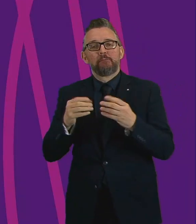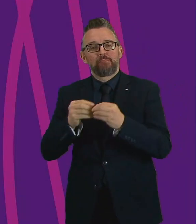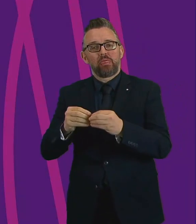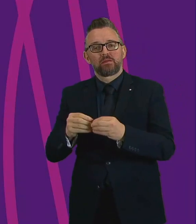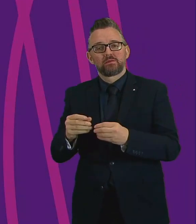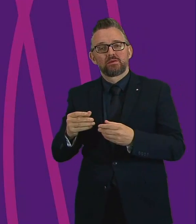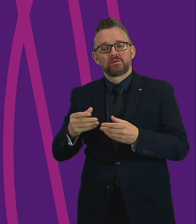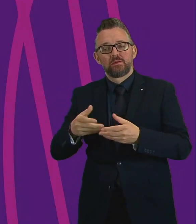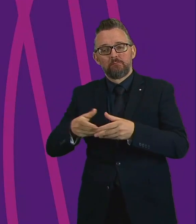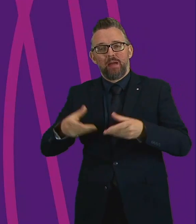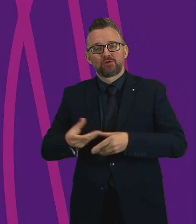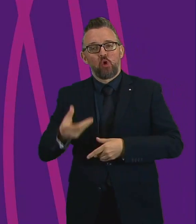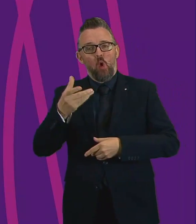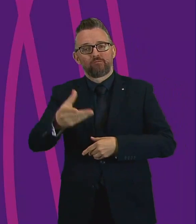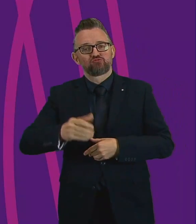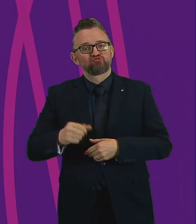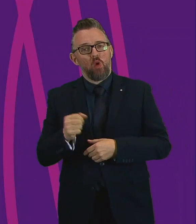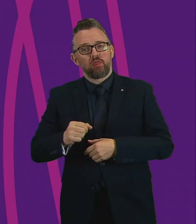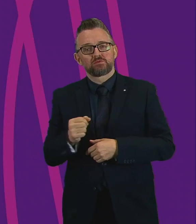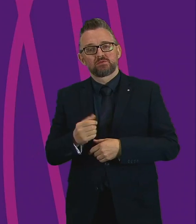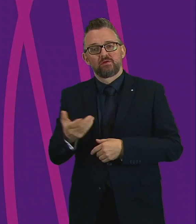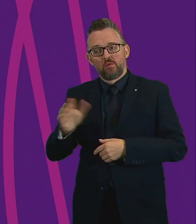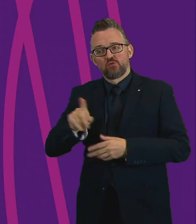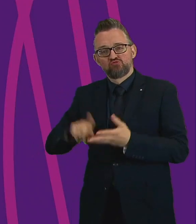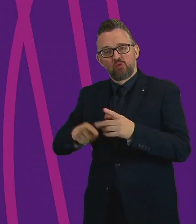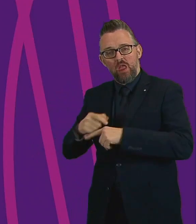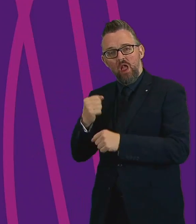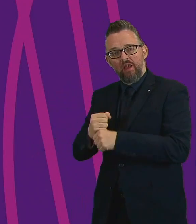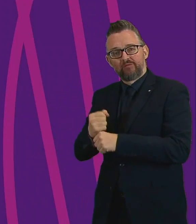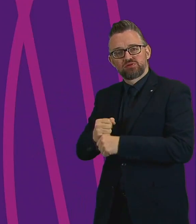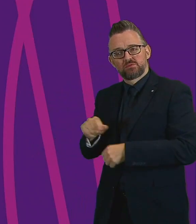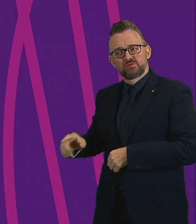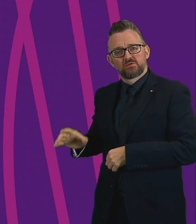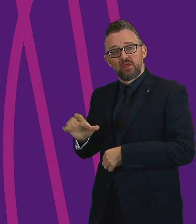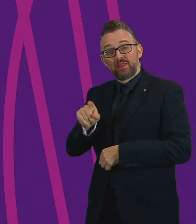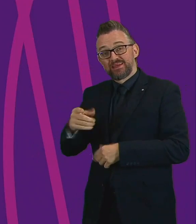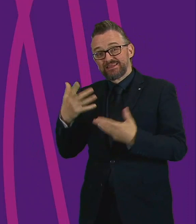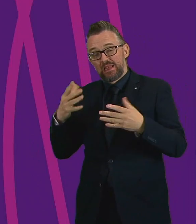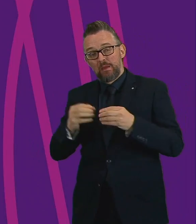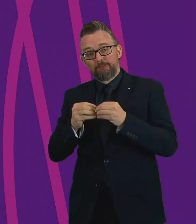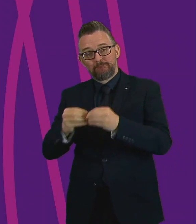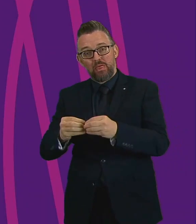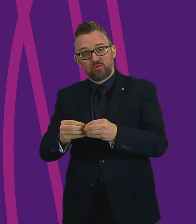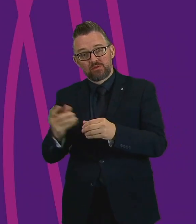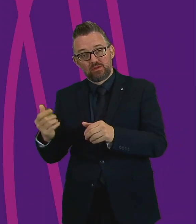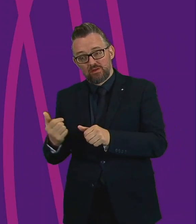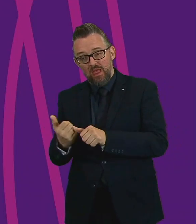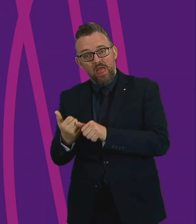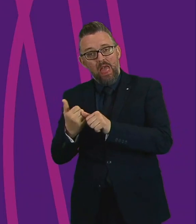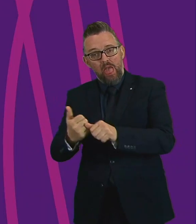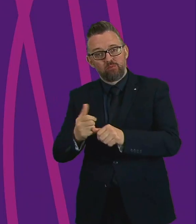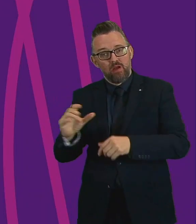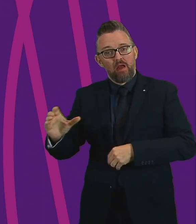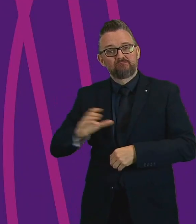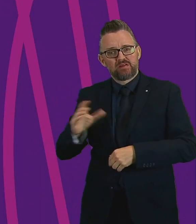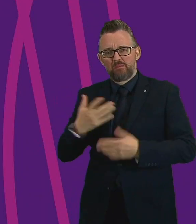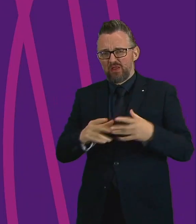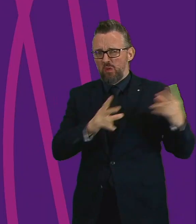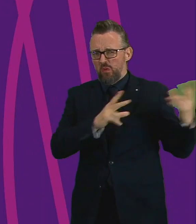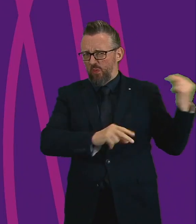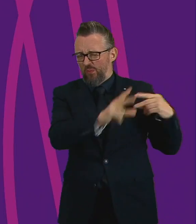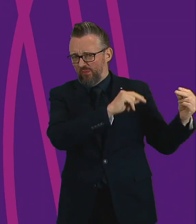been offered to Scotland and by the UK Government. And that £10 billion that's helped to fund those measures,